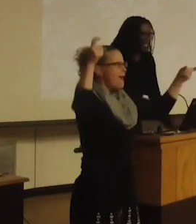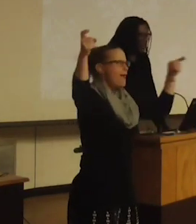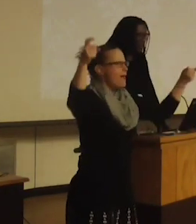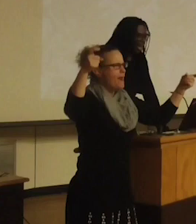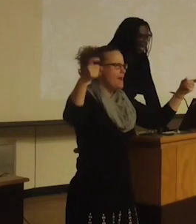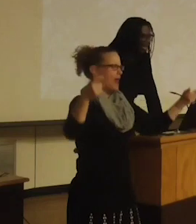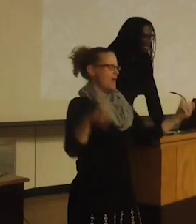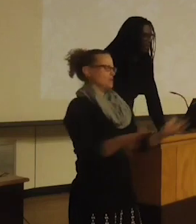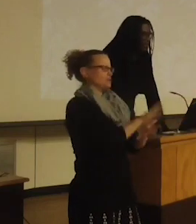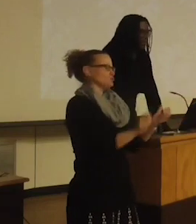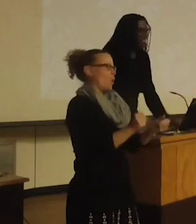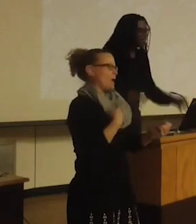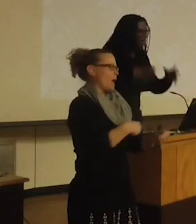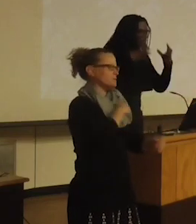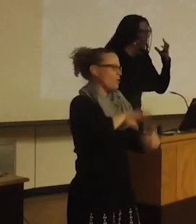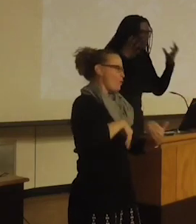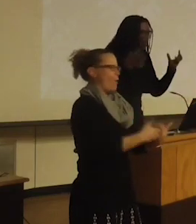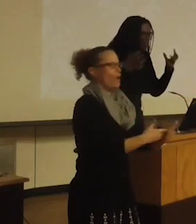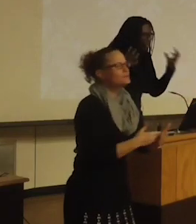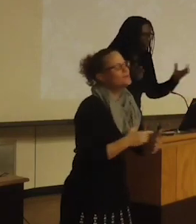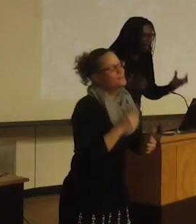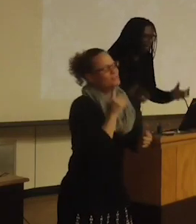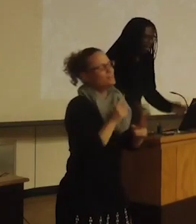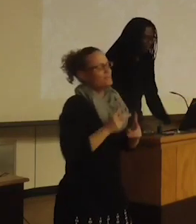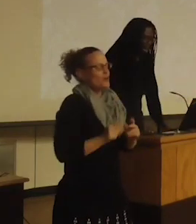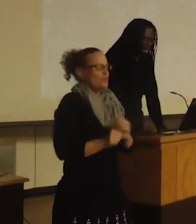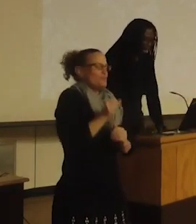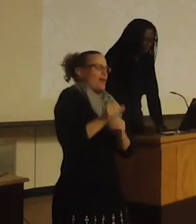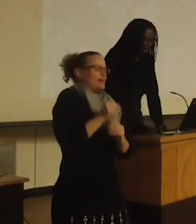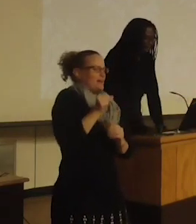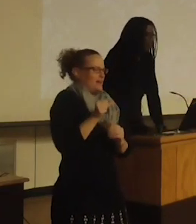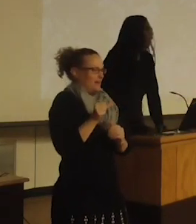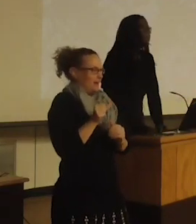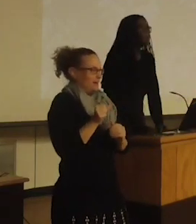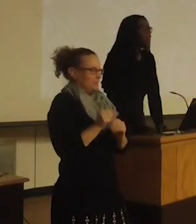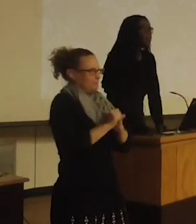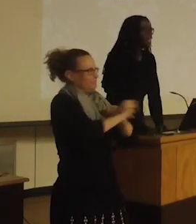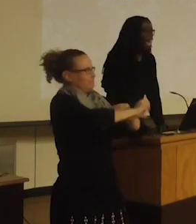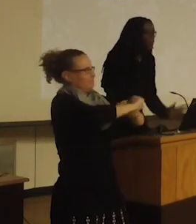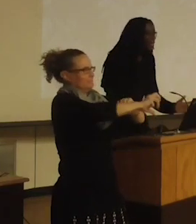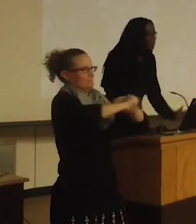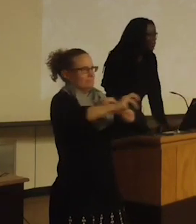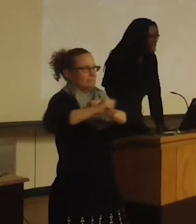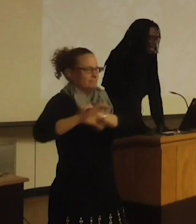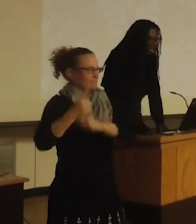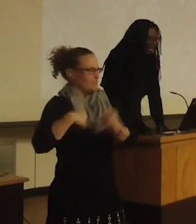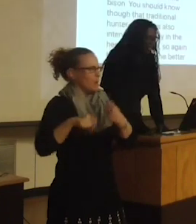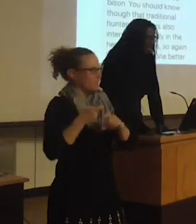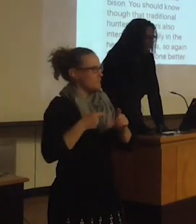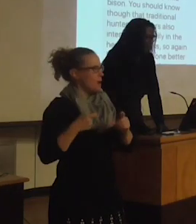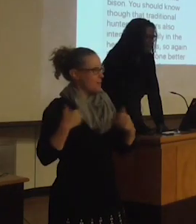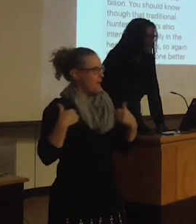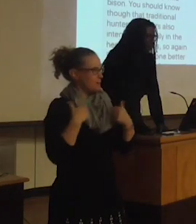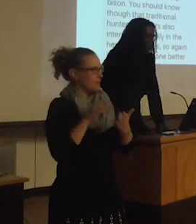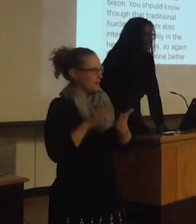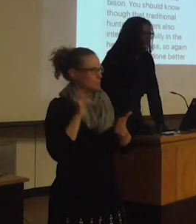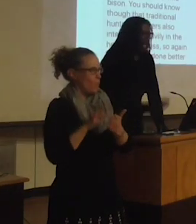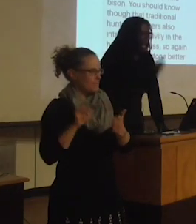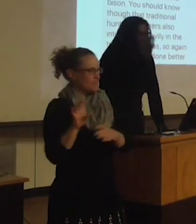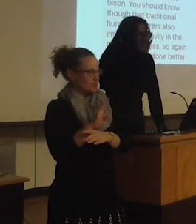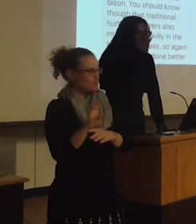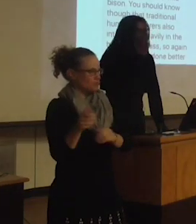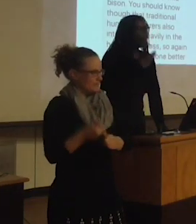out. And so, yeah, like, you know, there are these very threatening vibes that are coming from the animal exploiting industries